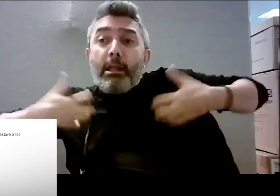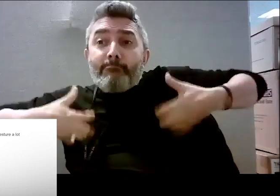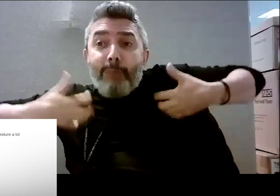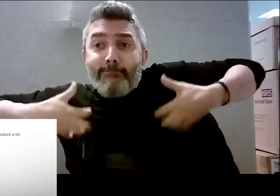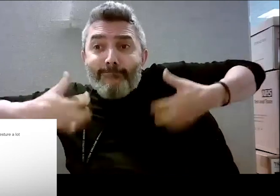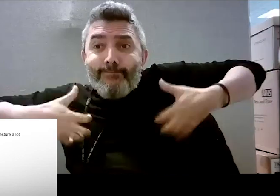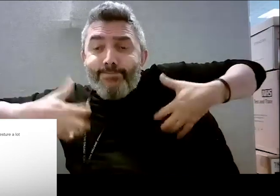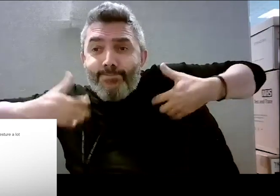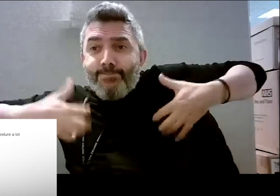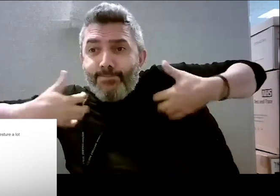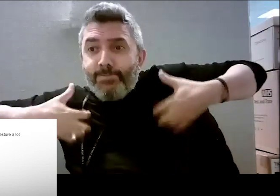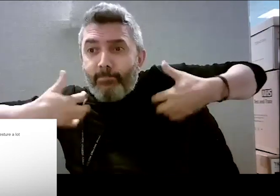Monkey.